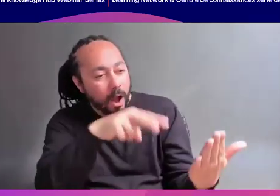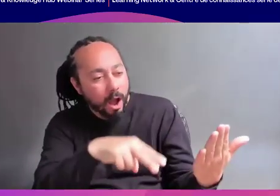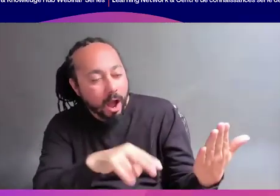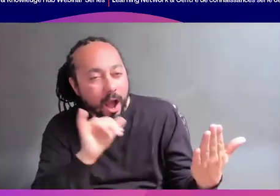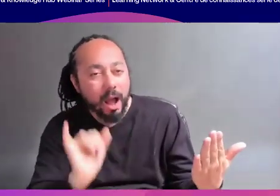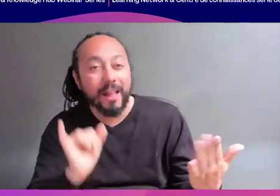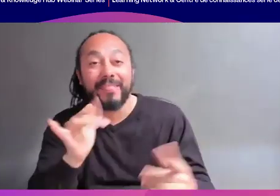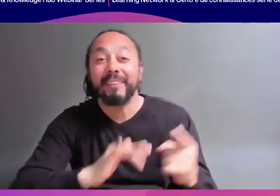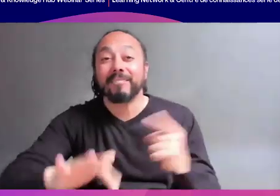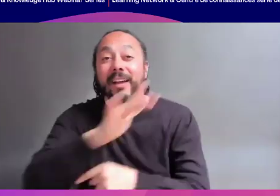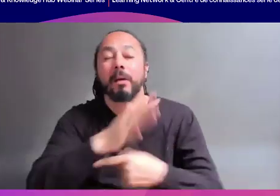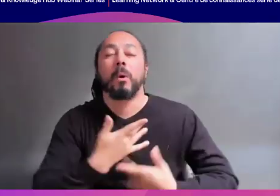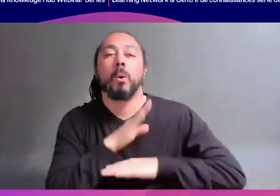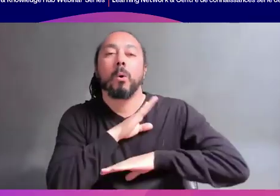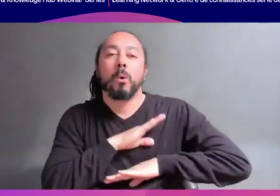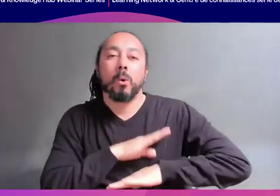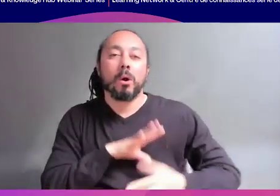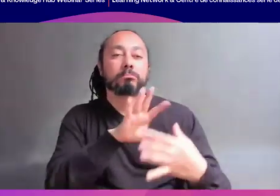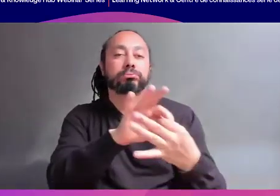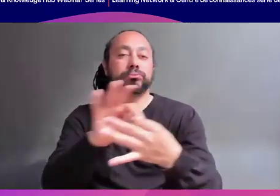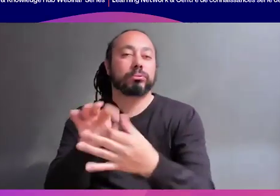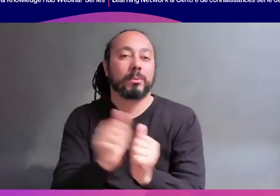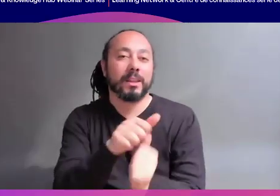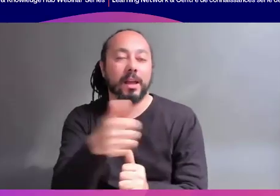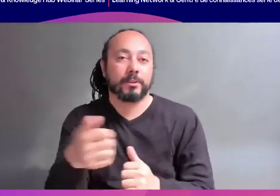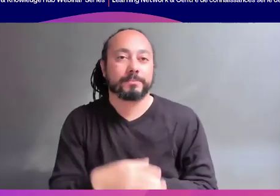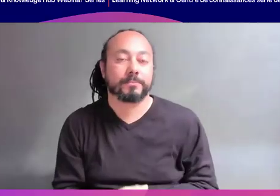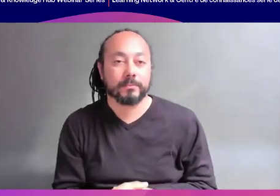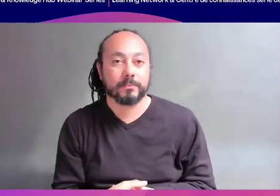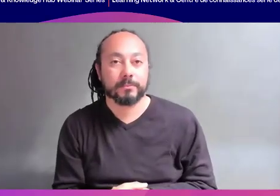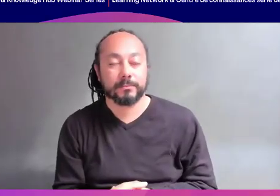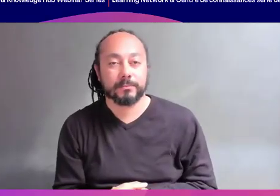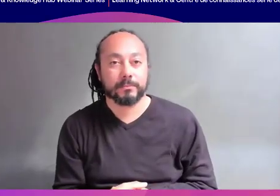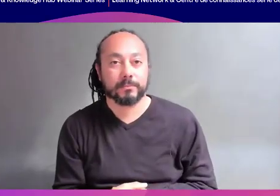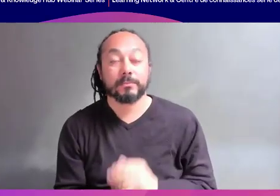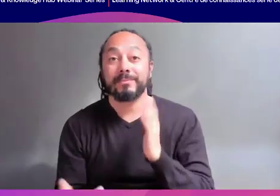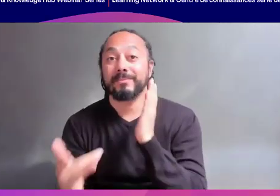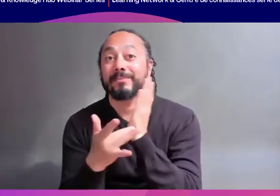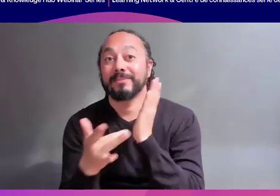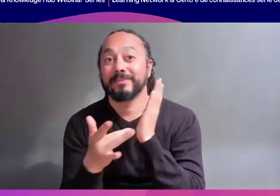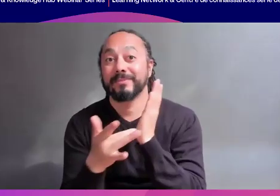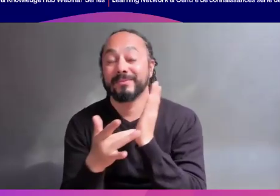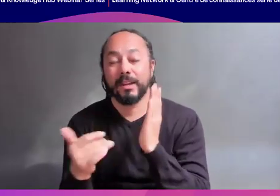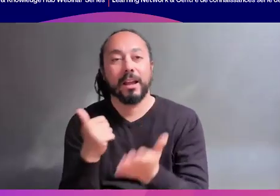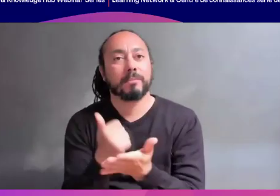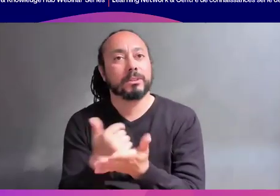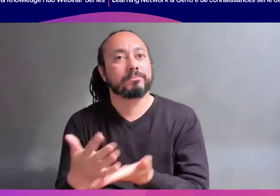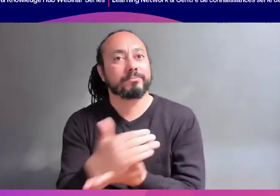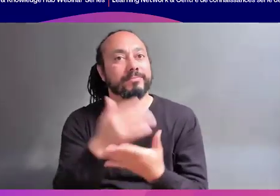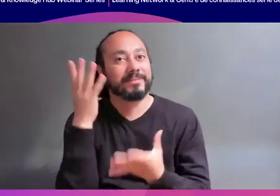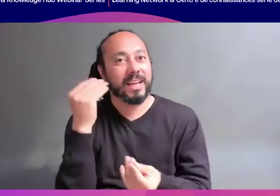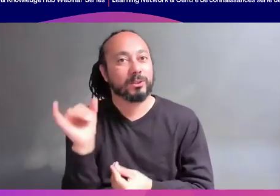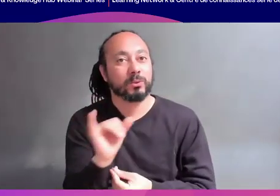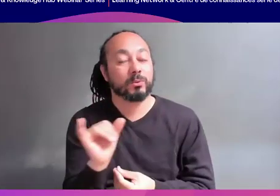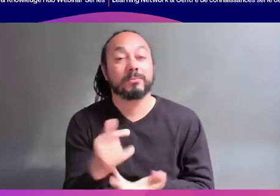in connecting with others. Tech-based interventions can also provide additional ways to collect data. So for example, through our texting